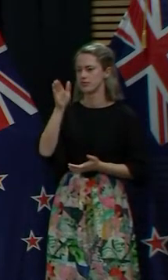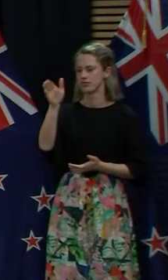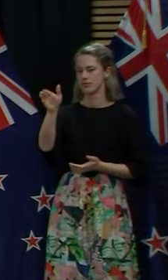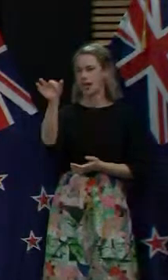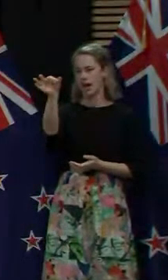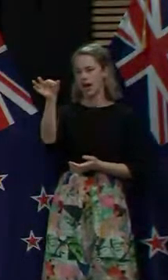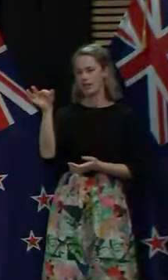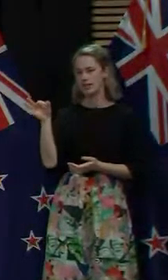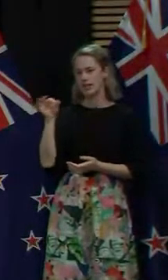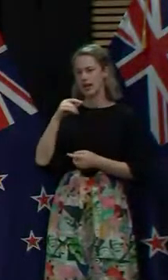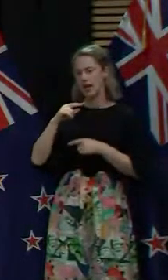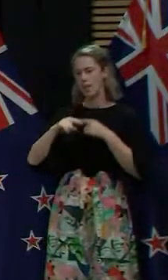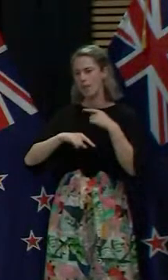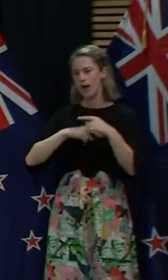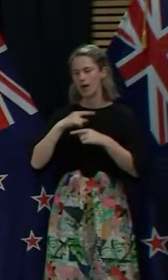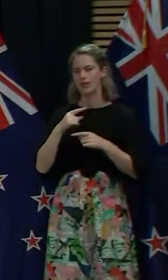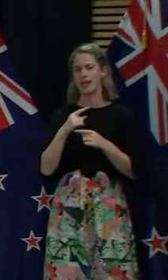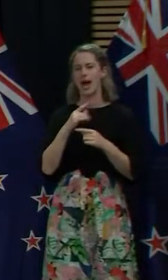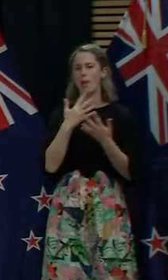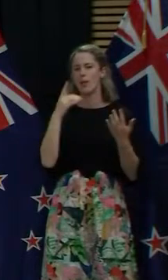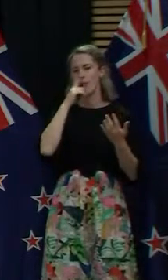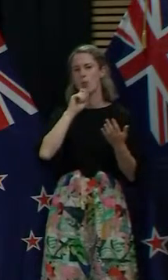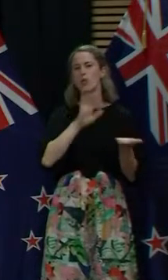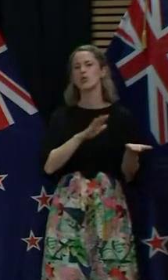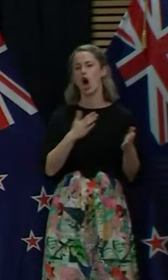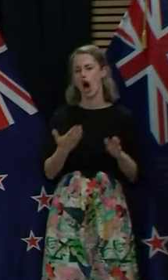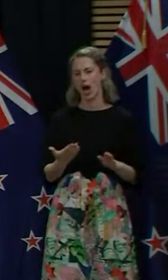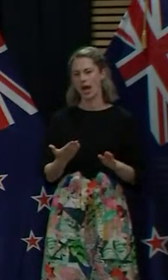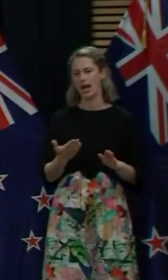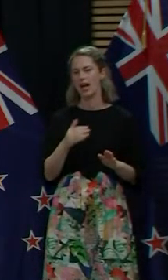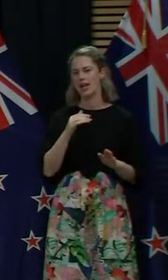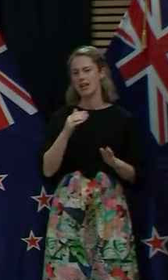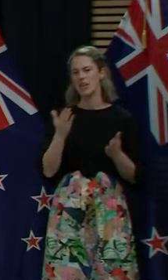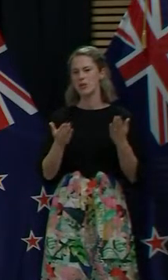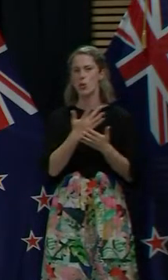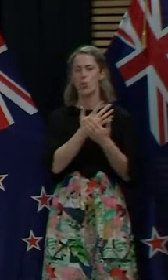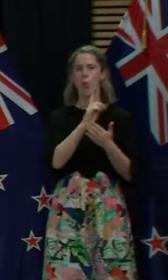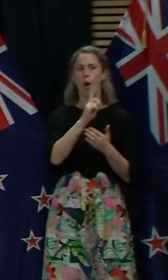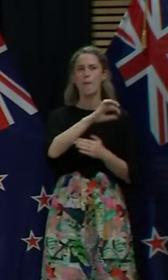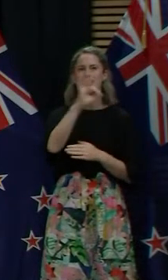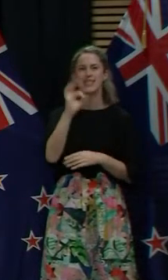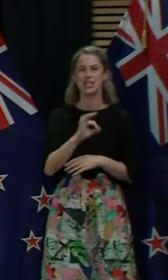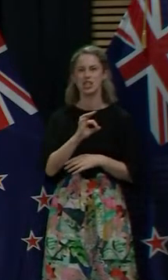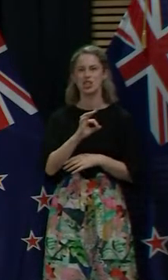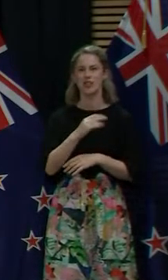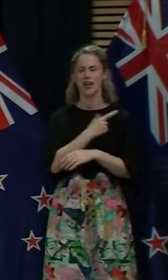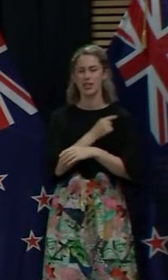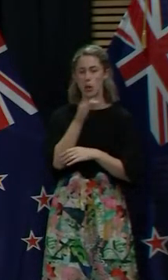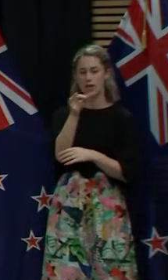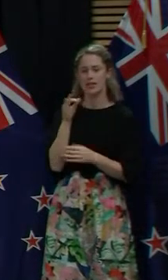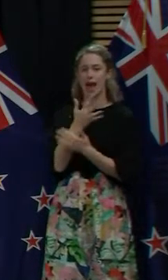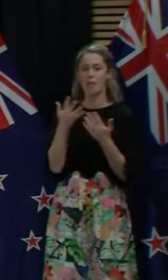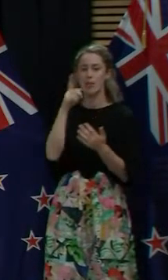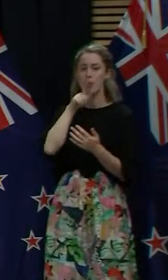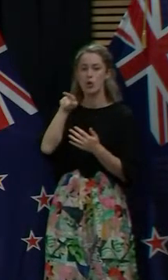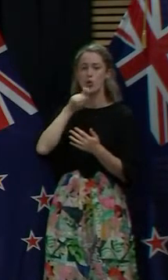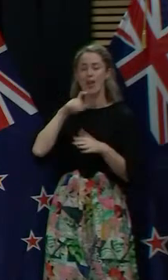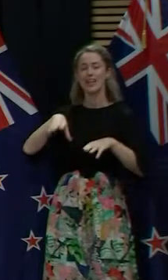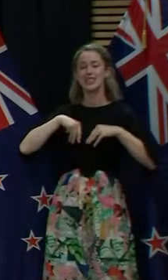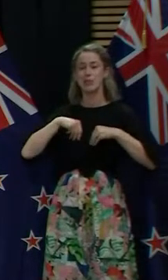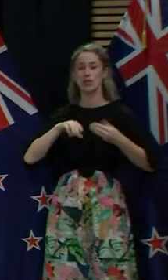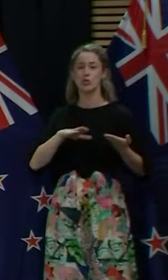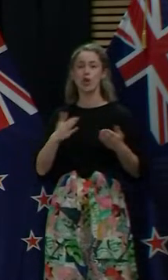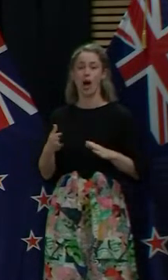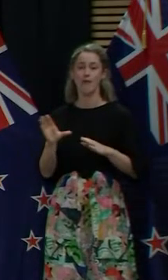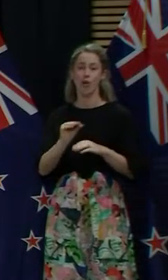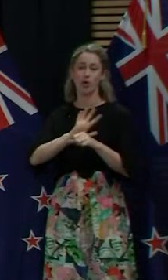level of death estimated under various levels. Exactly my point. What number of deaths are you prepared to tolerate? Well, I've always